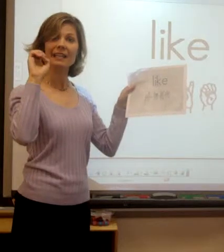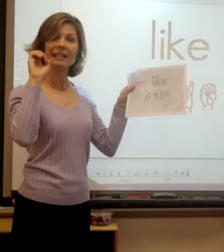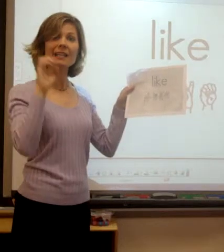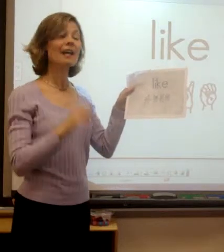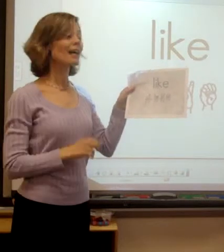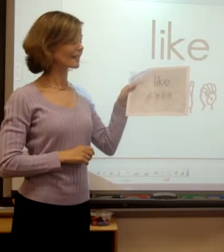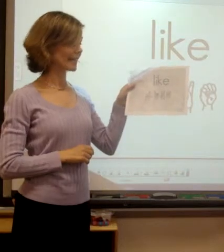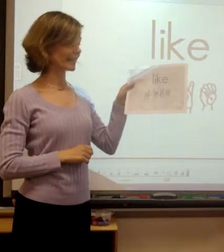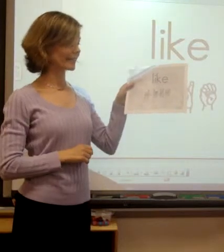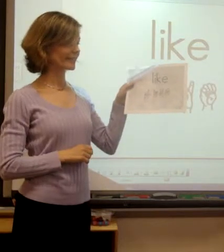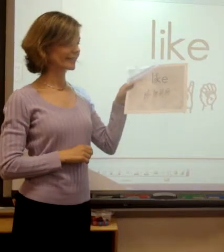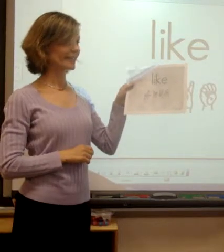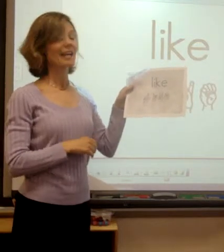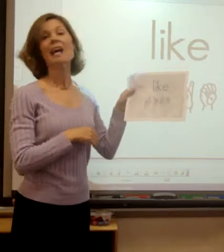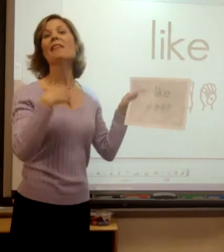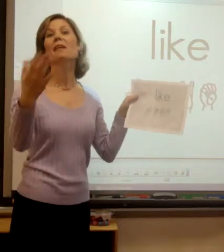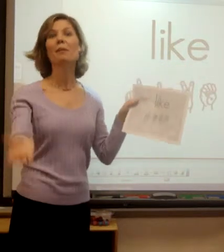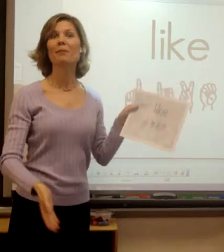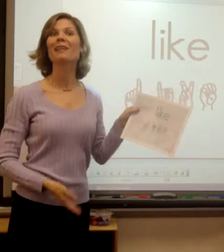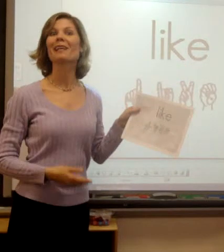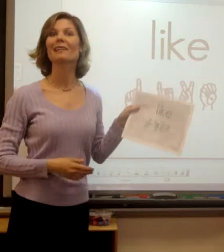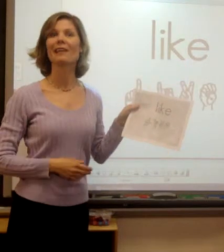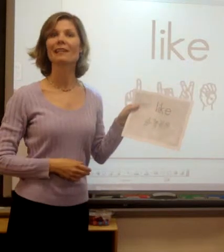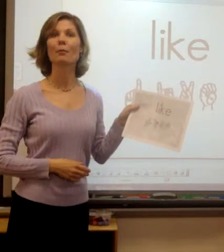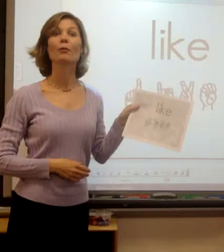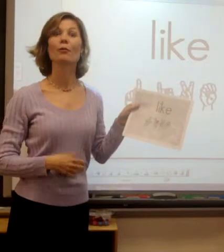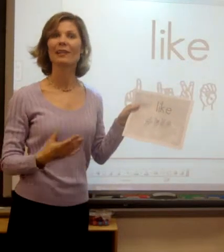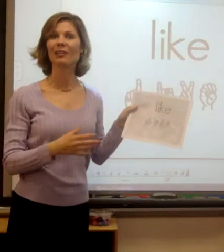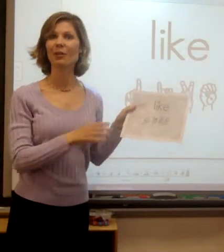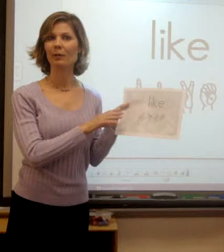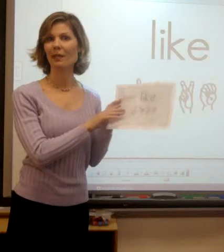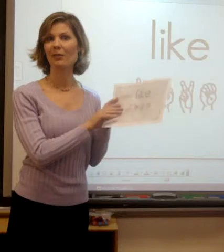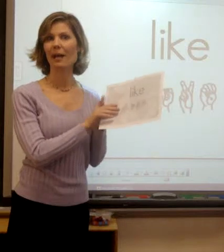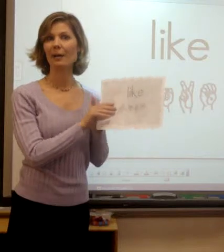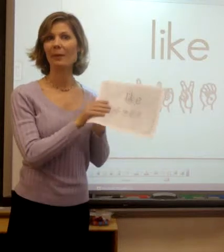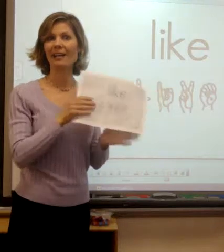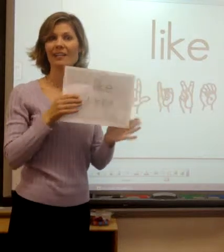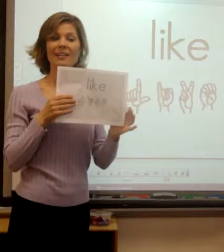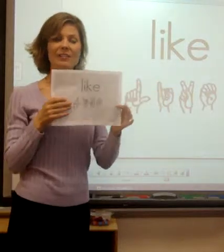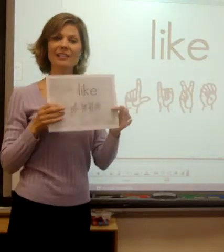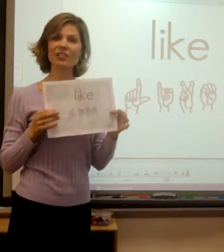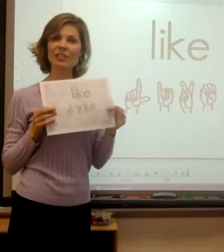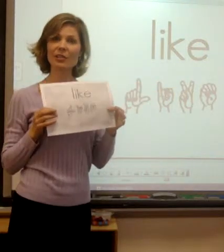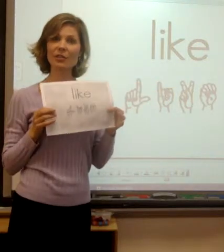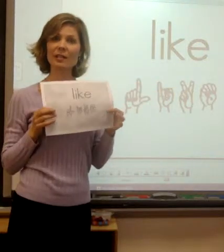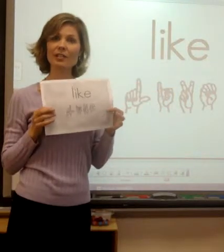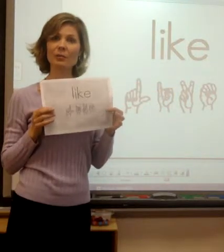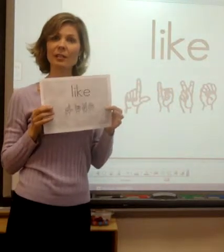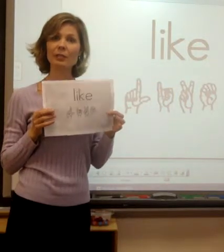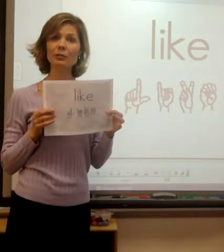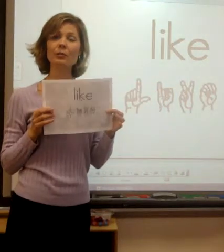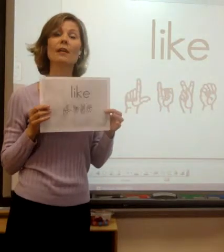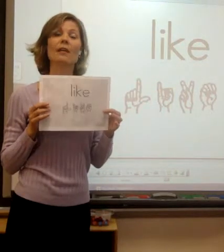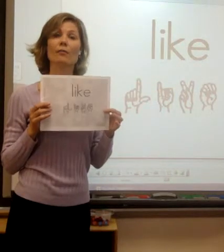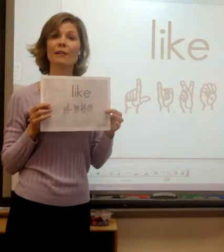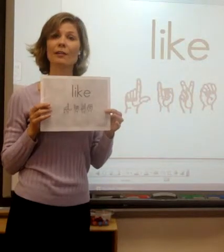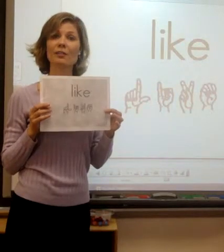L-I-K-E, like. And then maybe they could line up or they could go and get their backpack. So that's just another way to include the finger